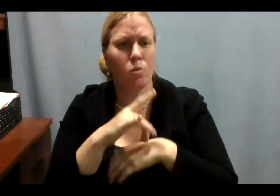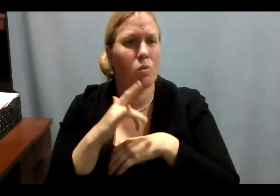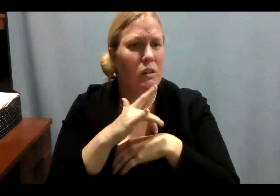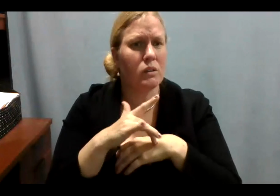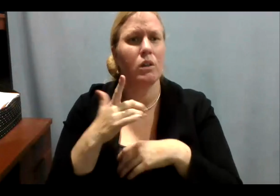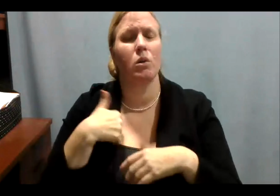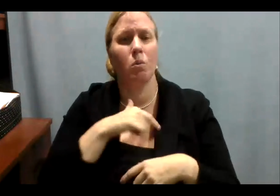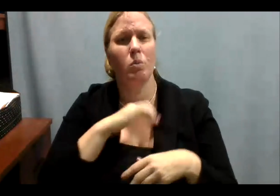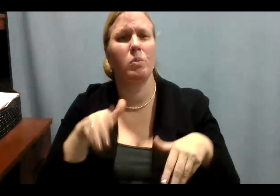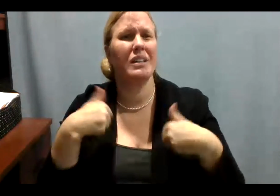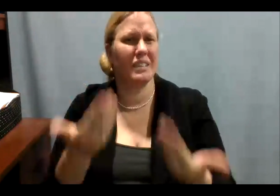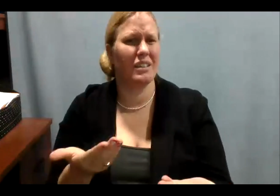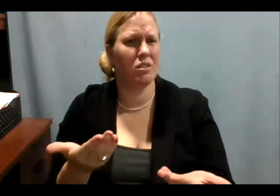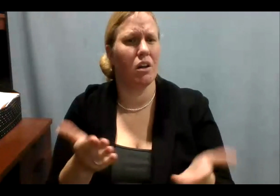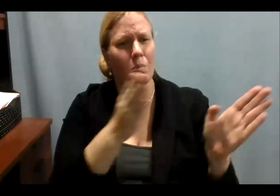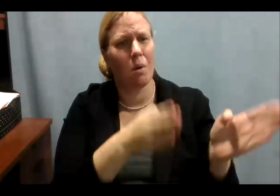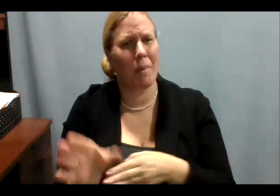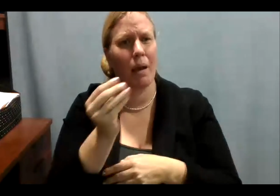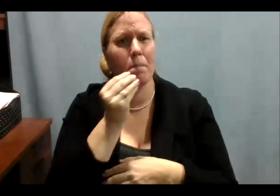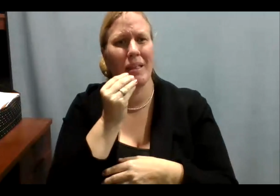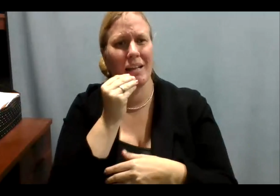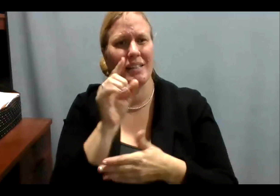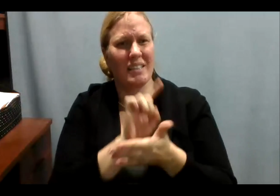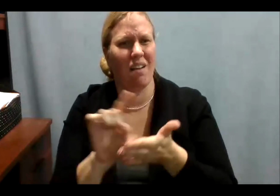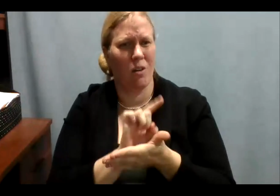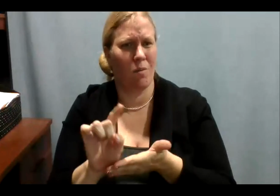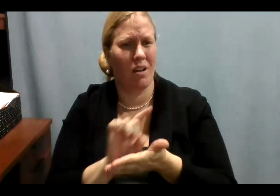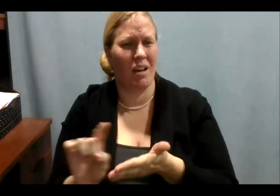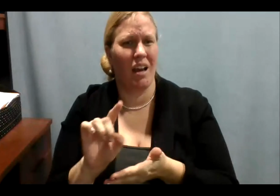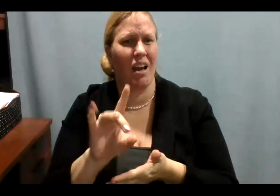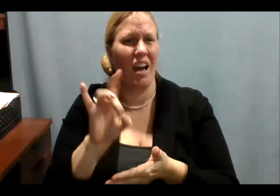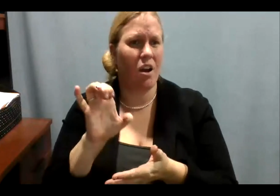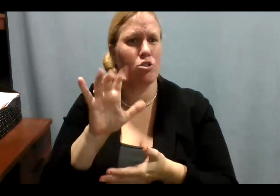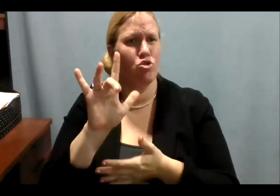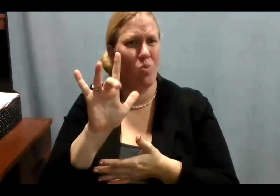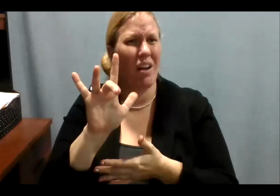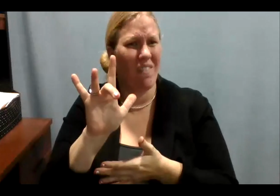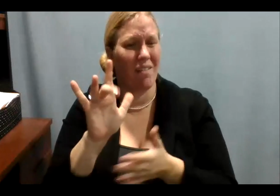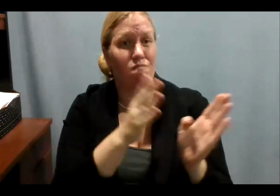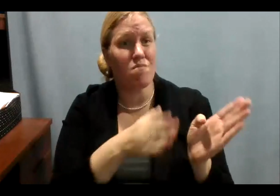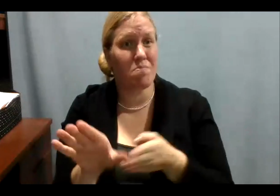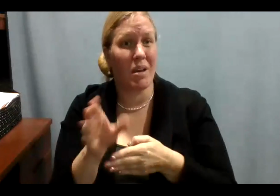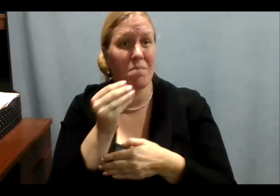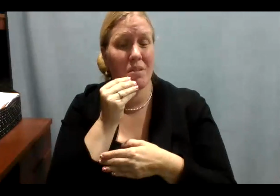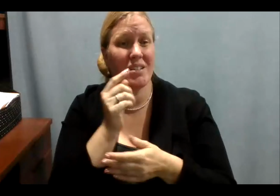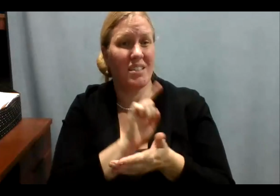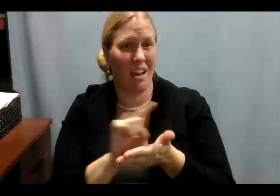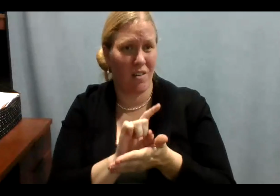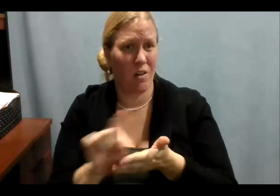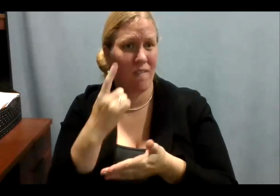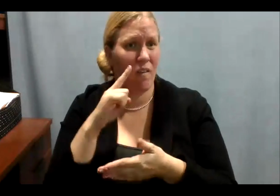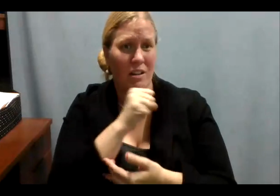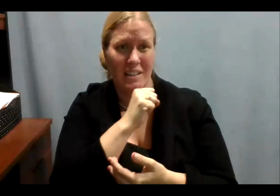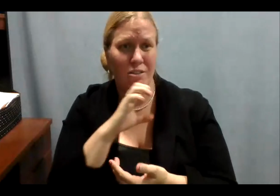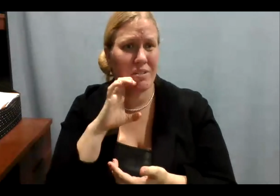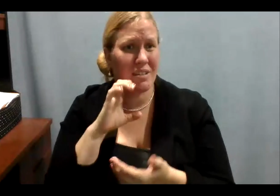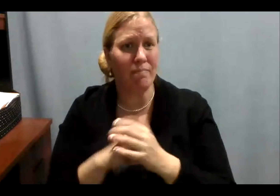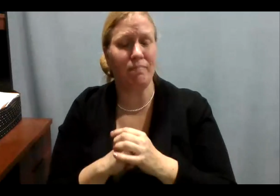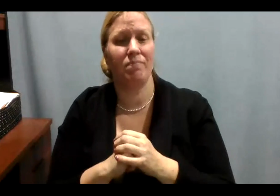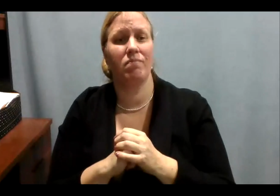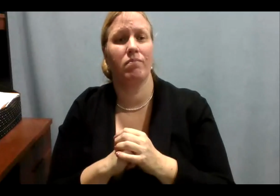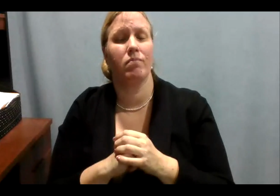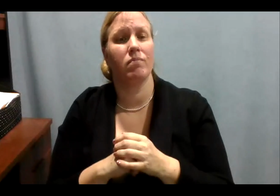about 825 prepared meals per week uh to over 100 seniors who are who've signed up with us and are in need of those services uh